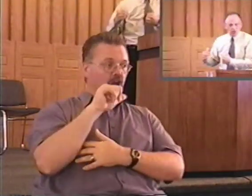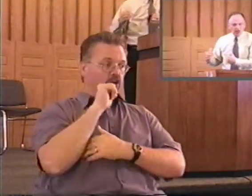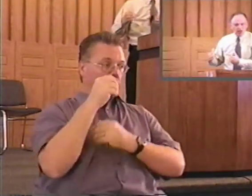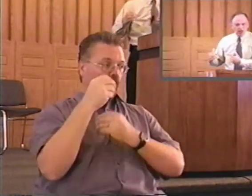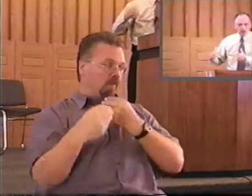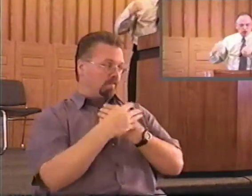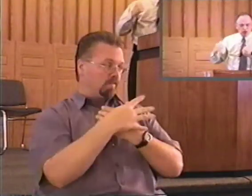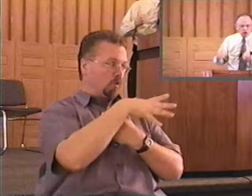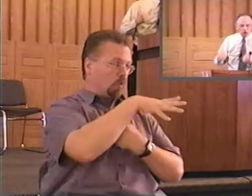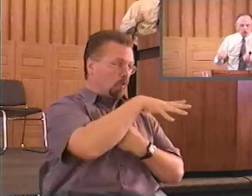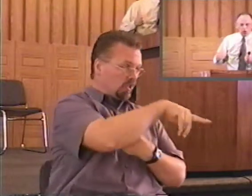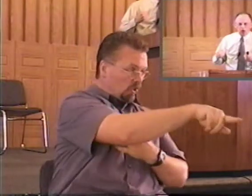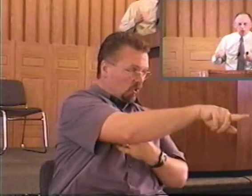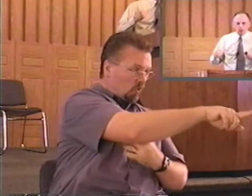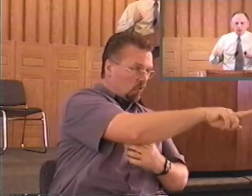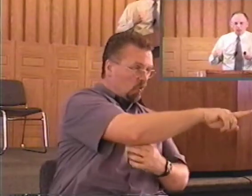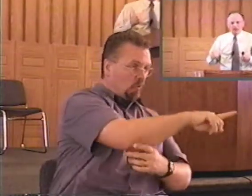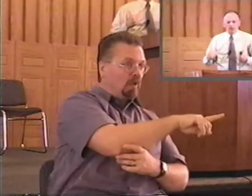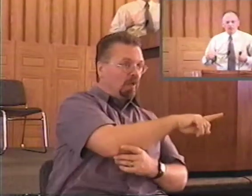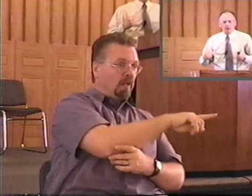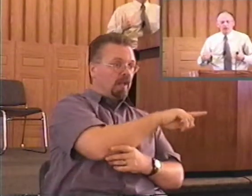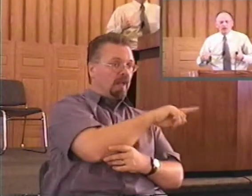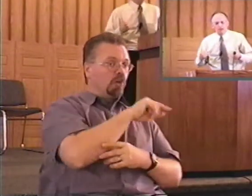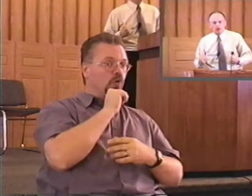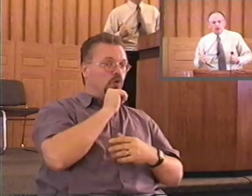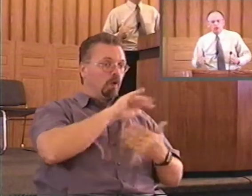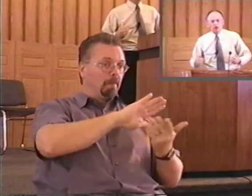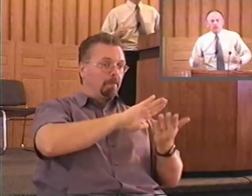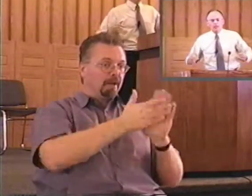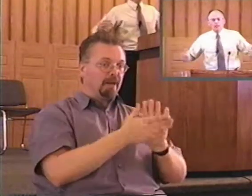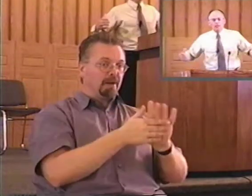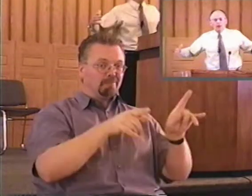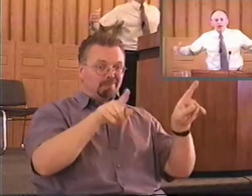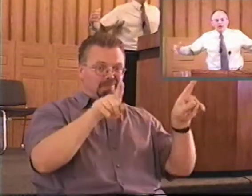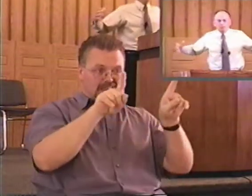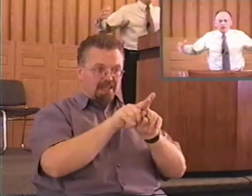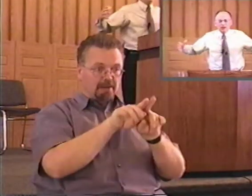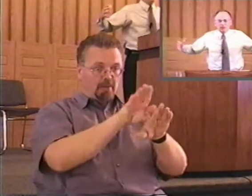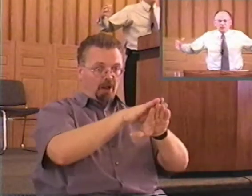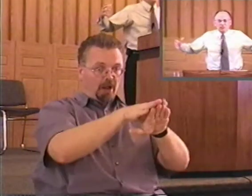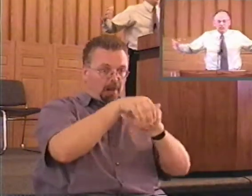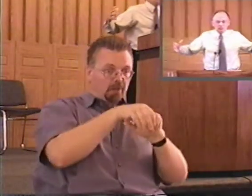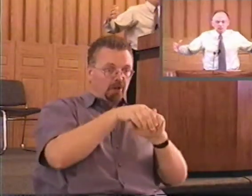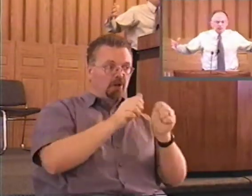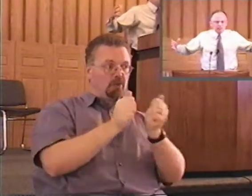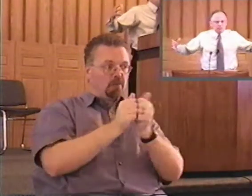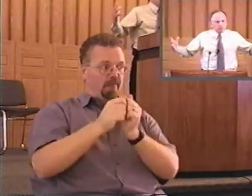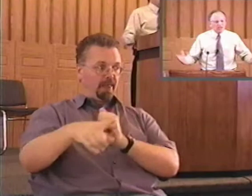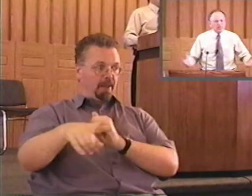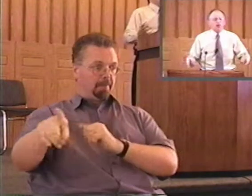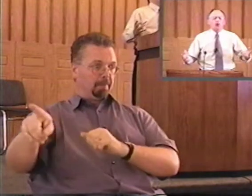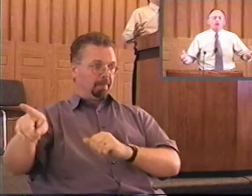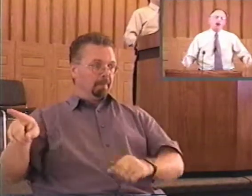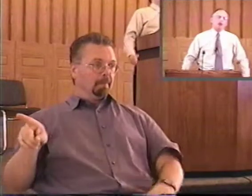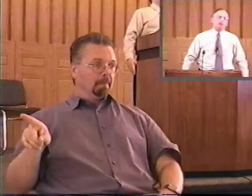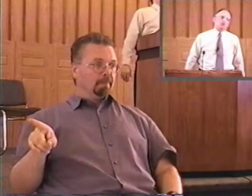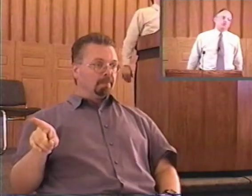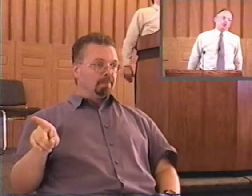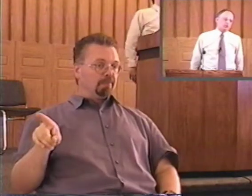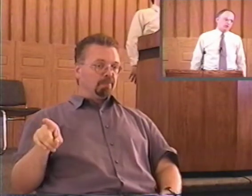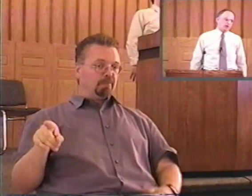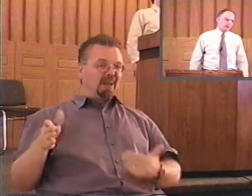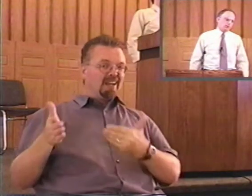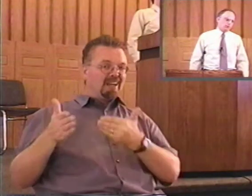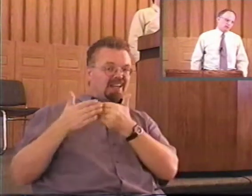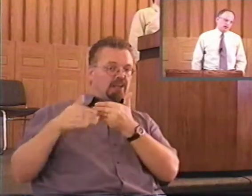you, and you don't become a hypocrite by just simply being